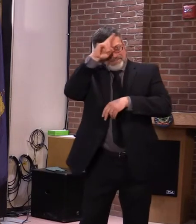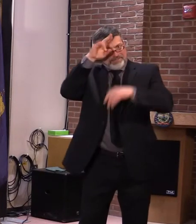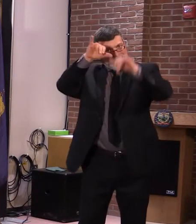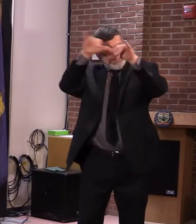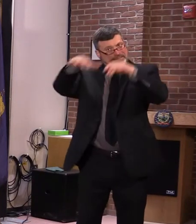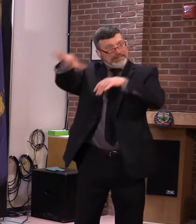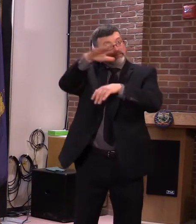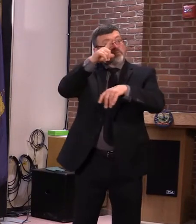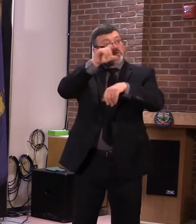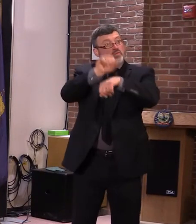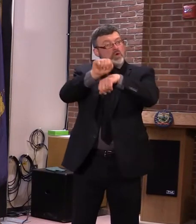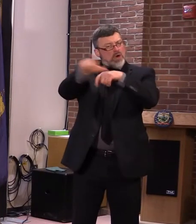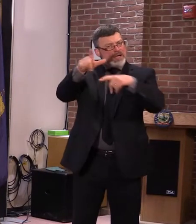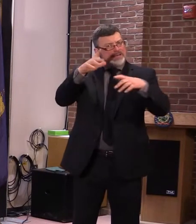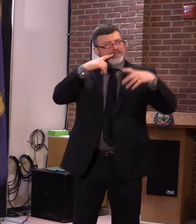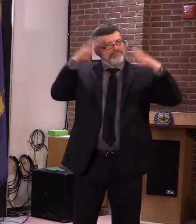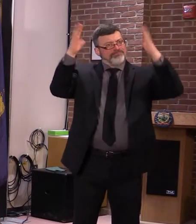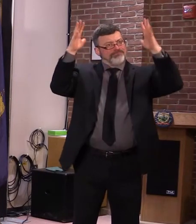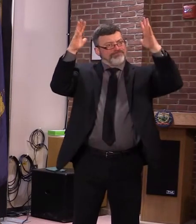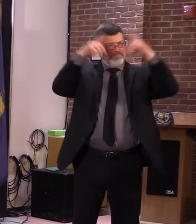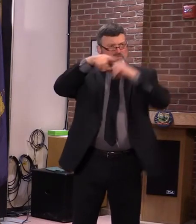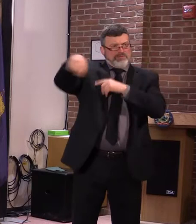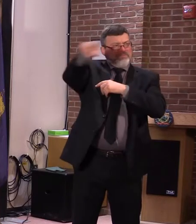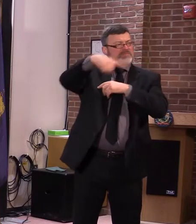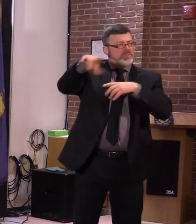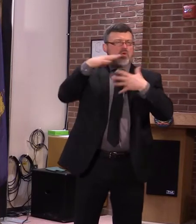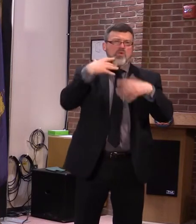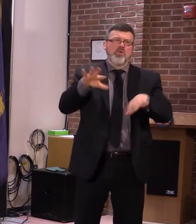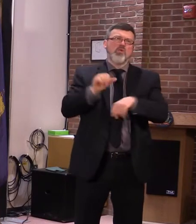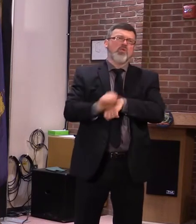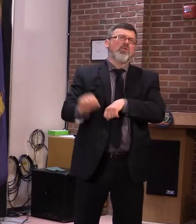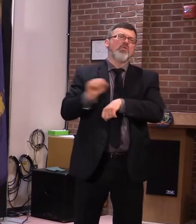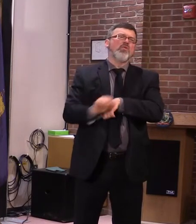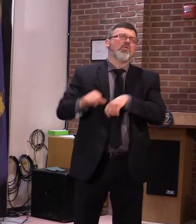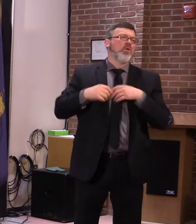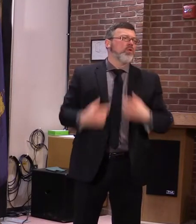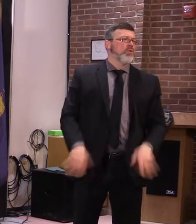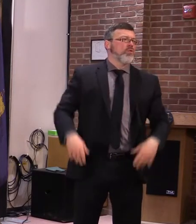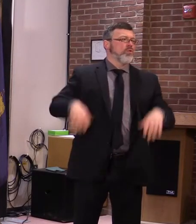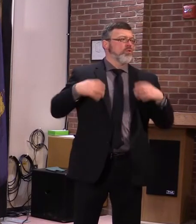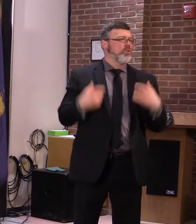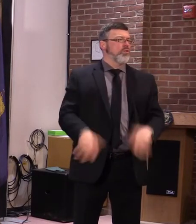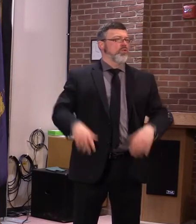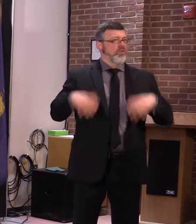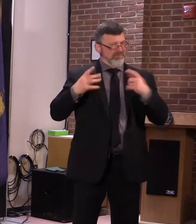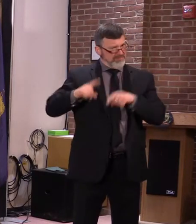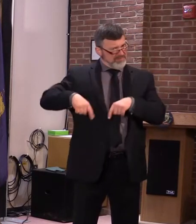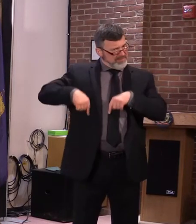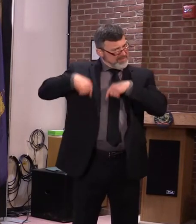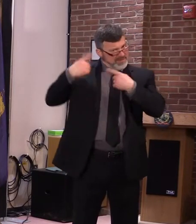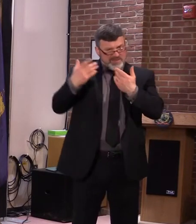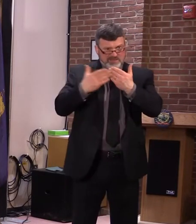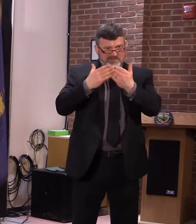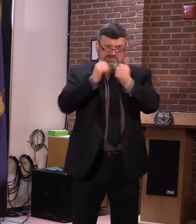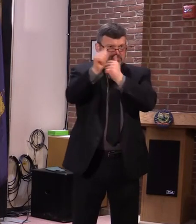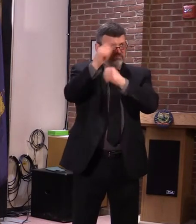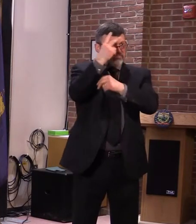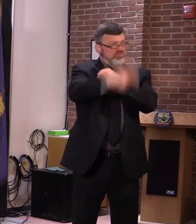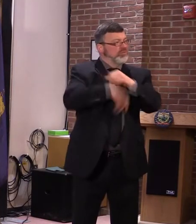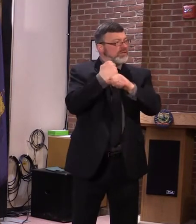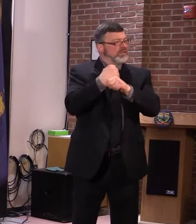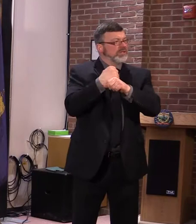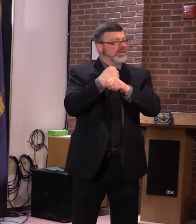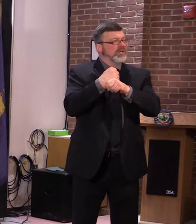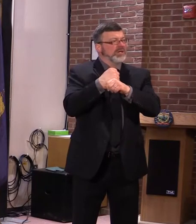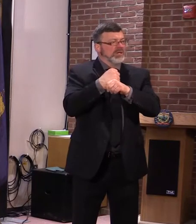of footage both in Vermont and across the country of Americans going outside and expressing their gratitude and showing solidarity in